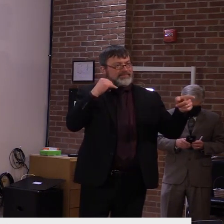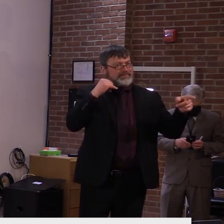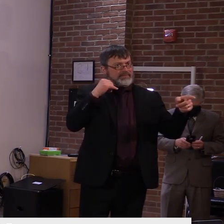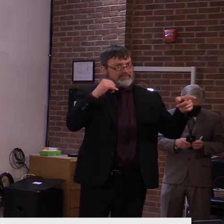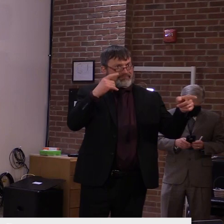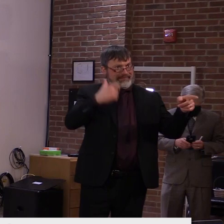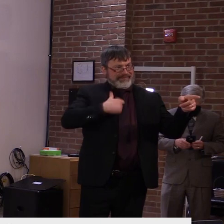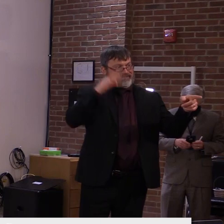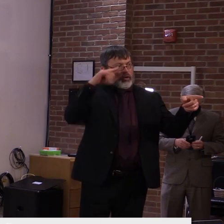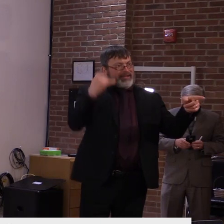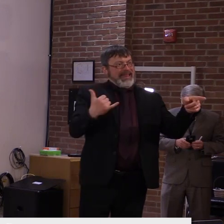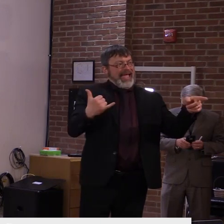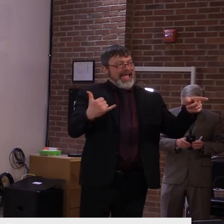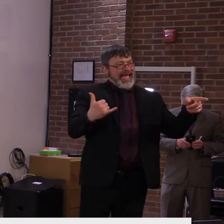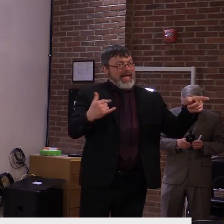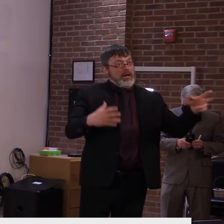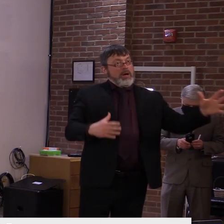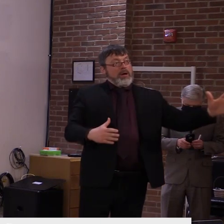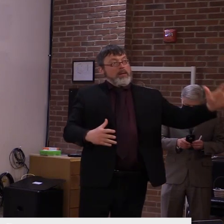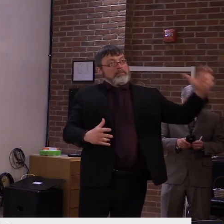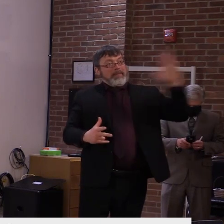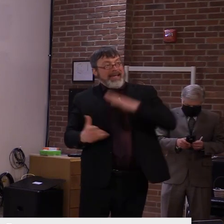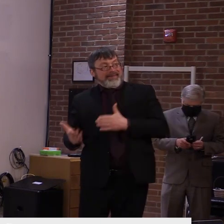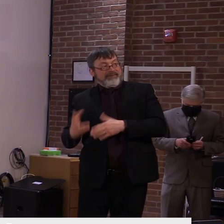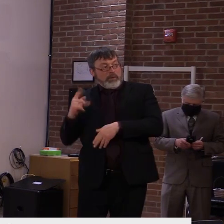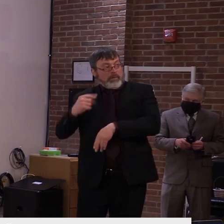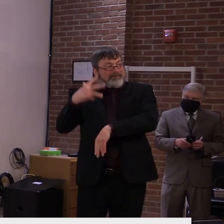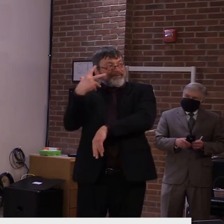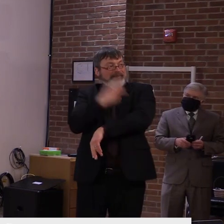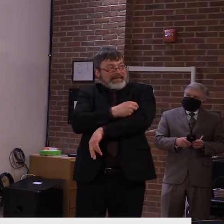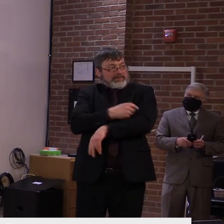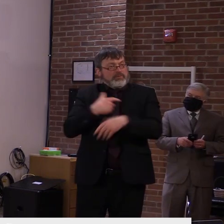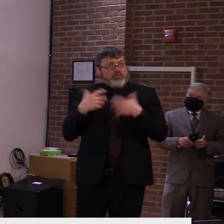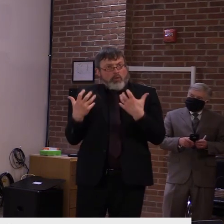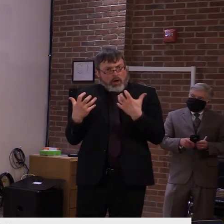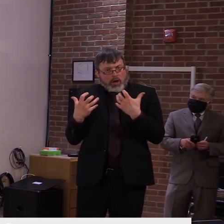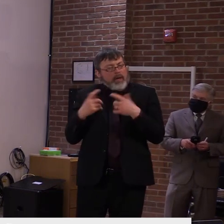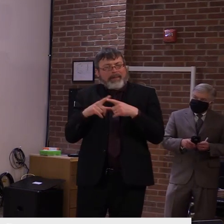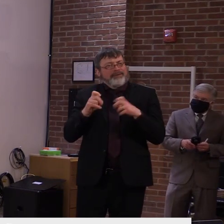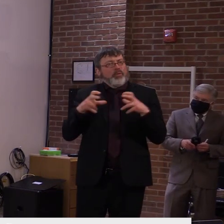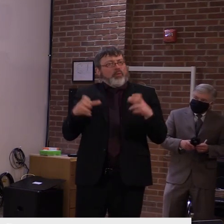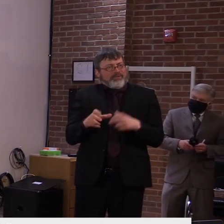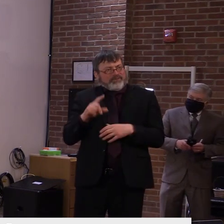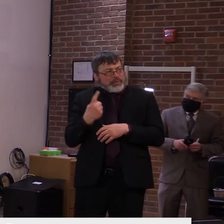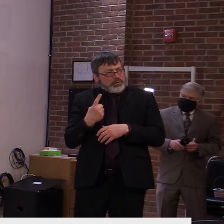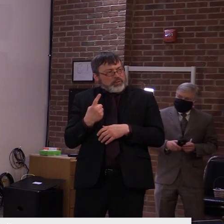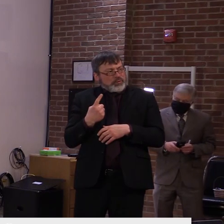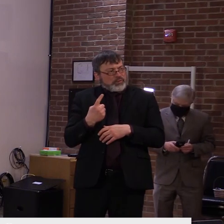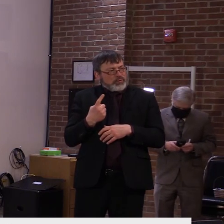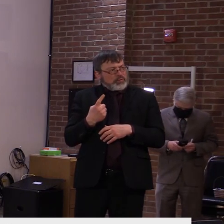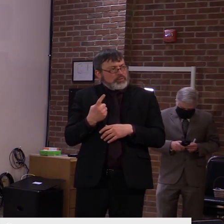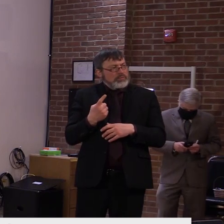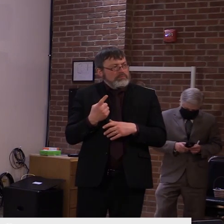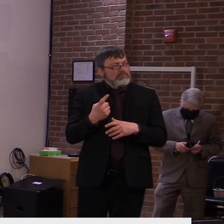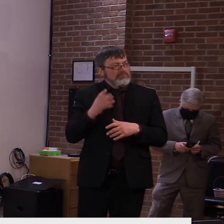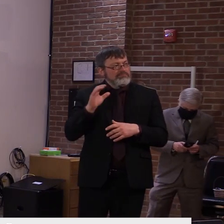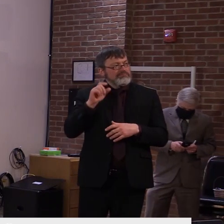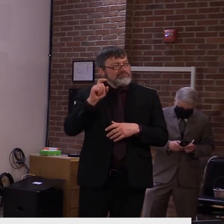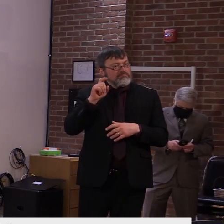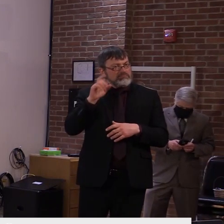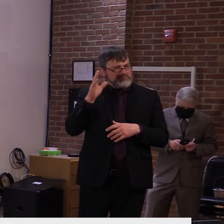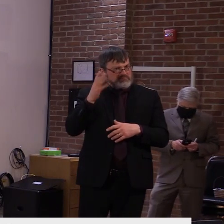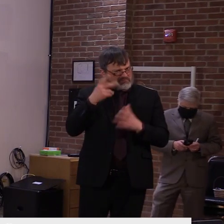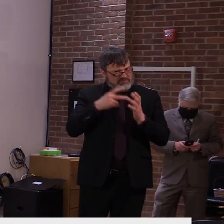If they're coming back to the state and they have not been vaccinated, they need to quarantine. That's sort of the rule,